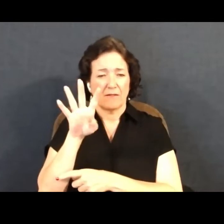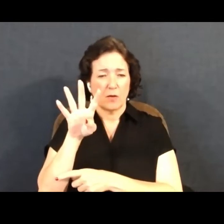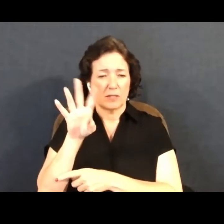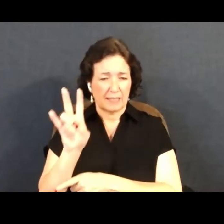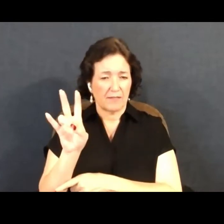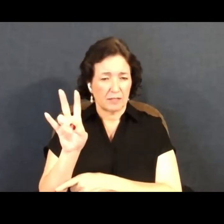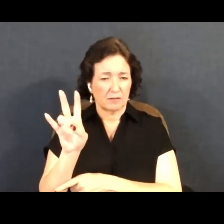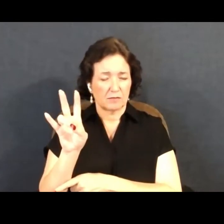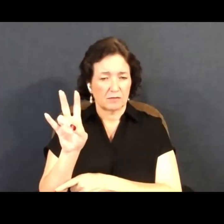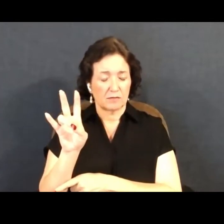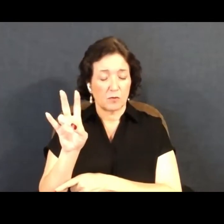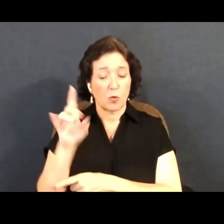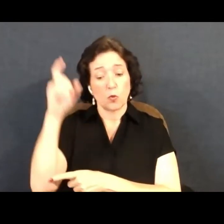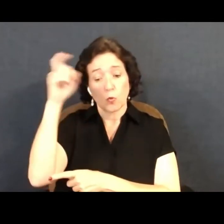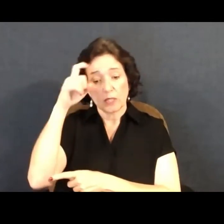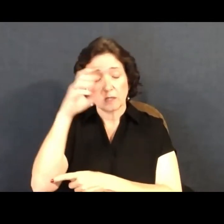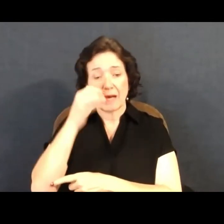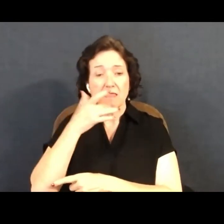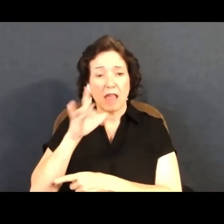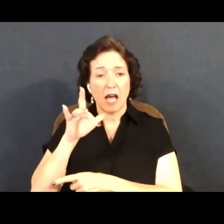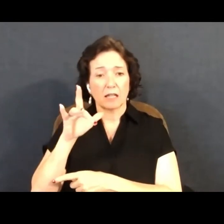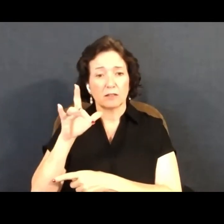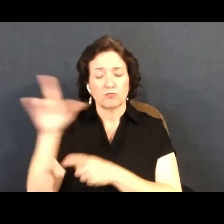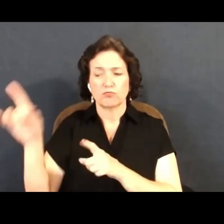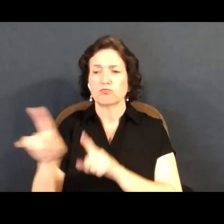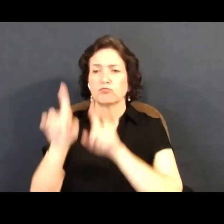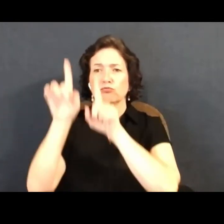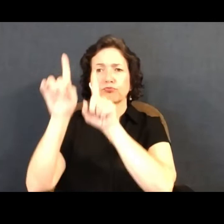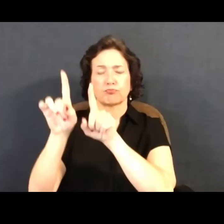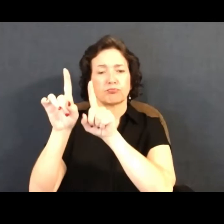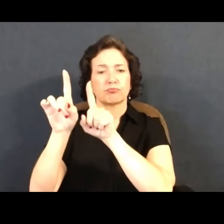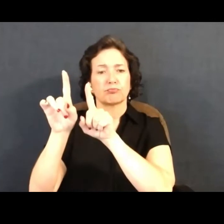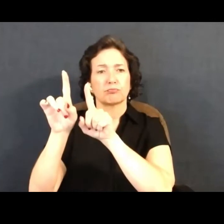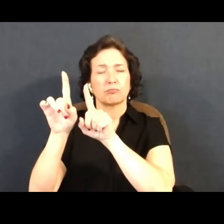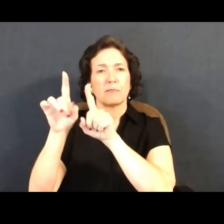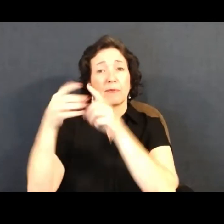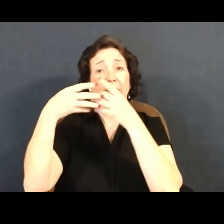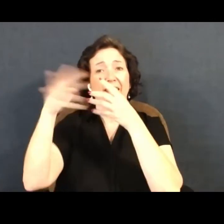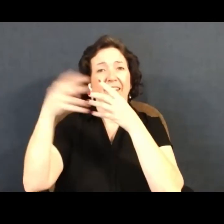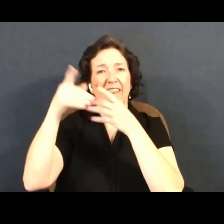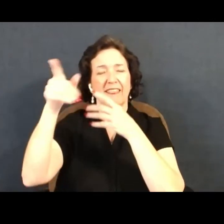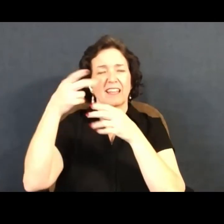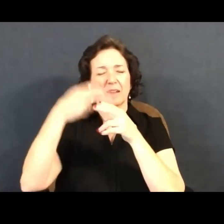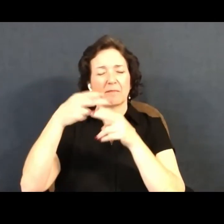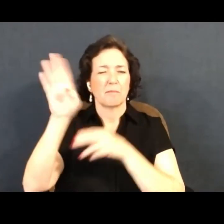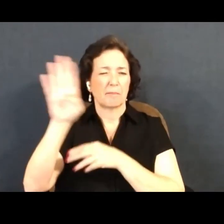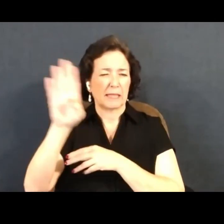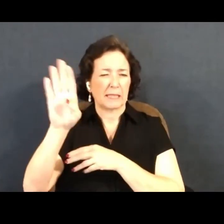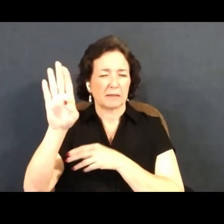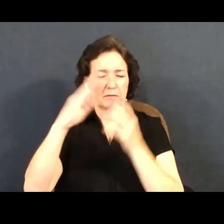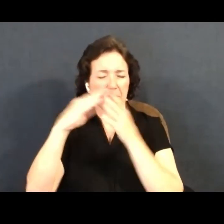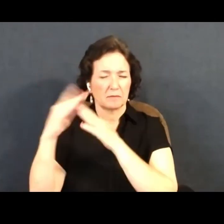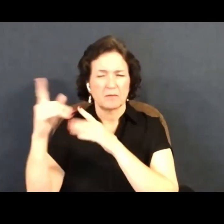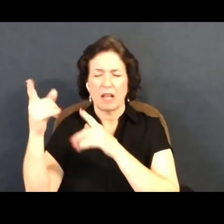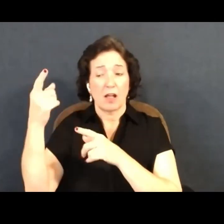wisdom and luck stood outside the gates of the city of Borsippa, and they were